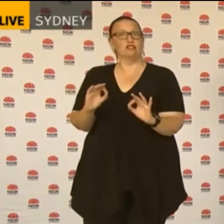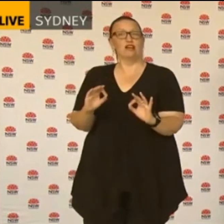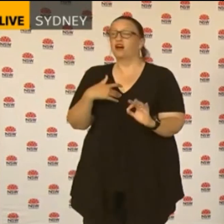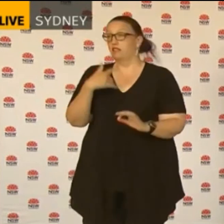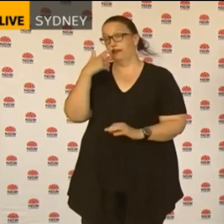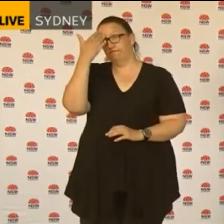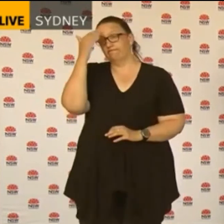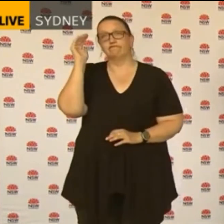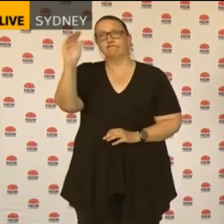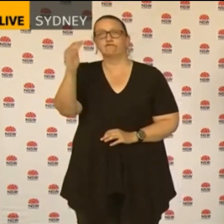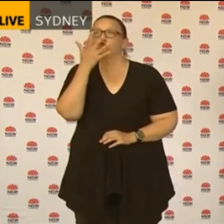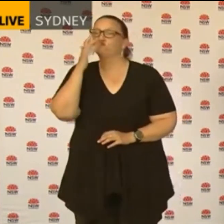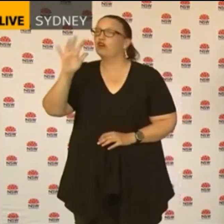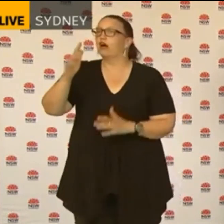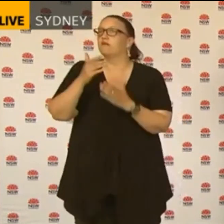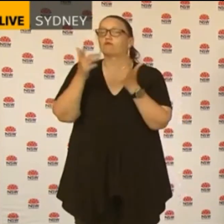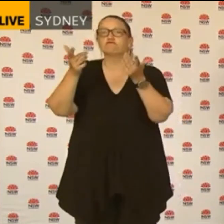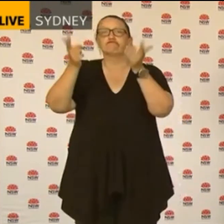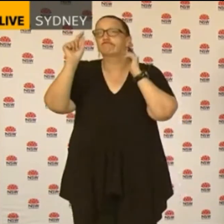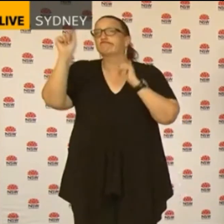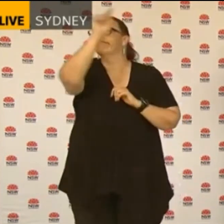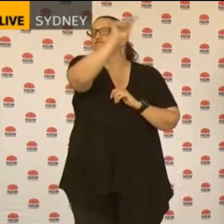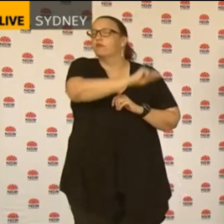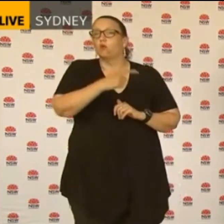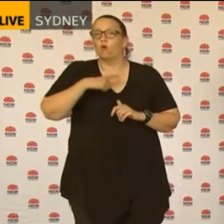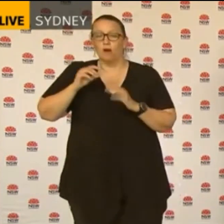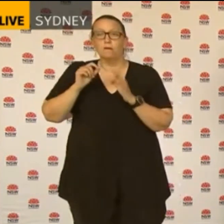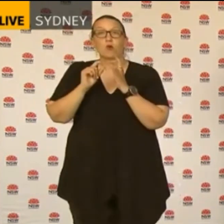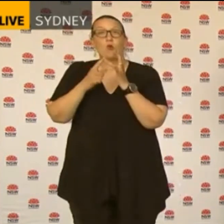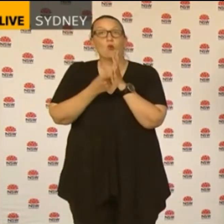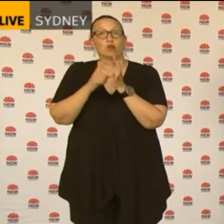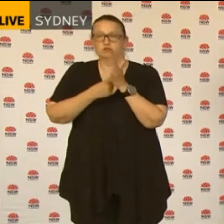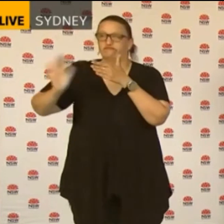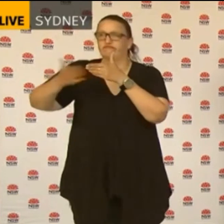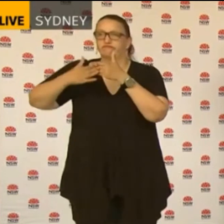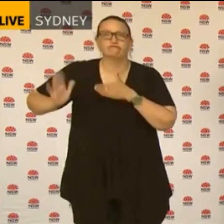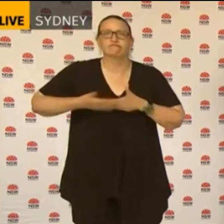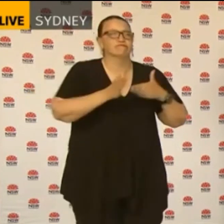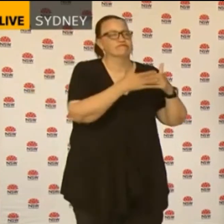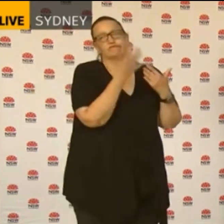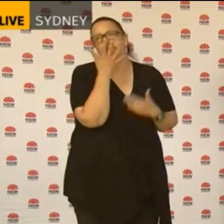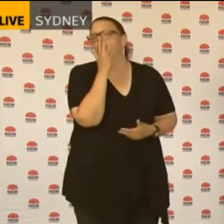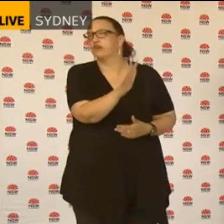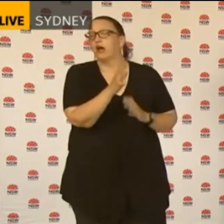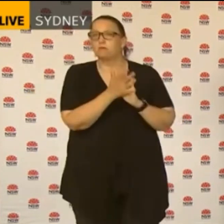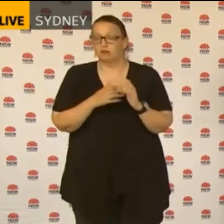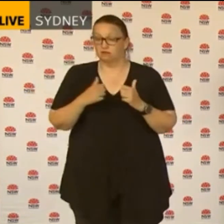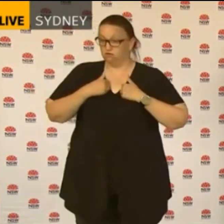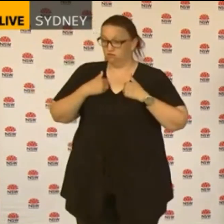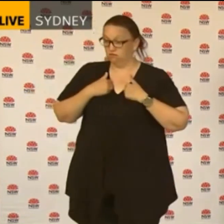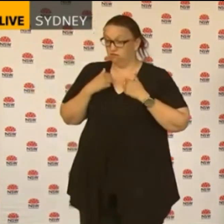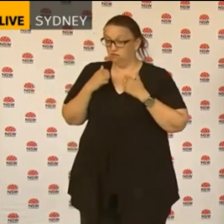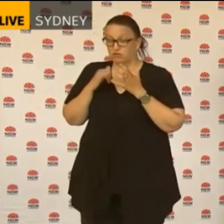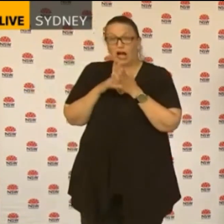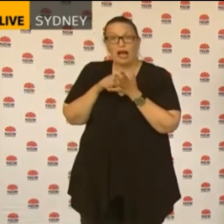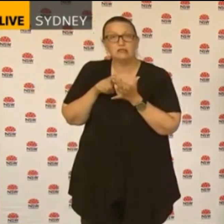borders without properly assessing what it might mean for their citizens and what it might mean for others around the nation. And we are all Australian, yes,